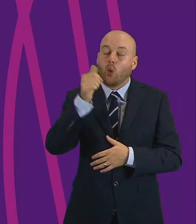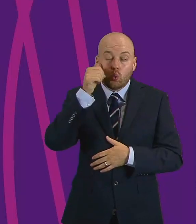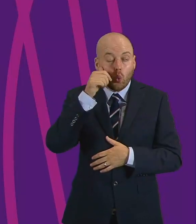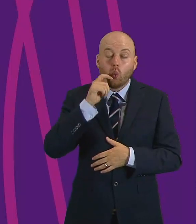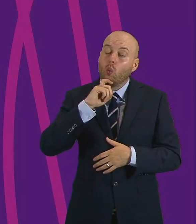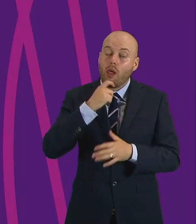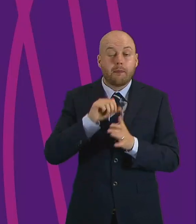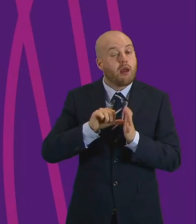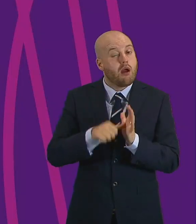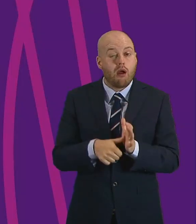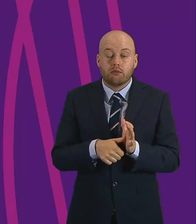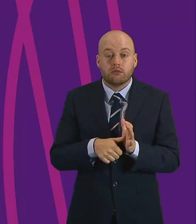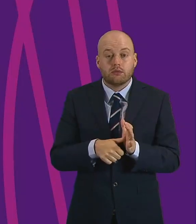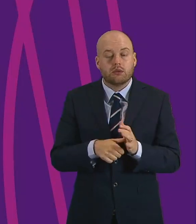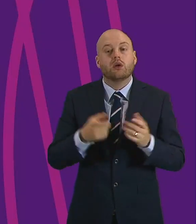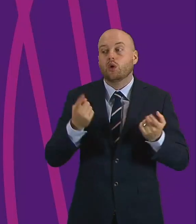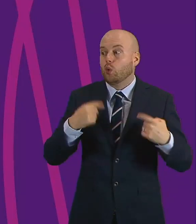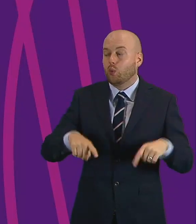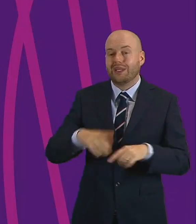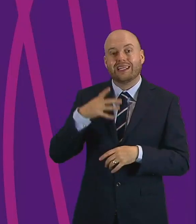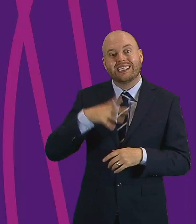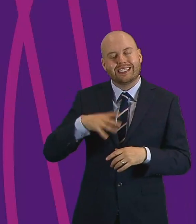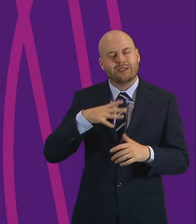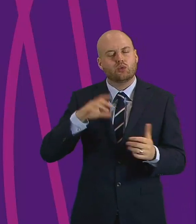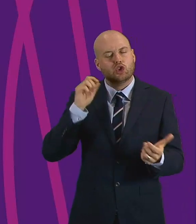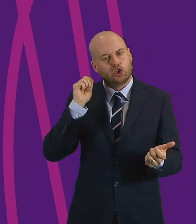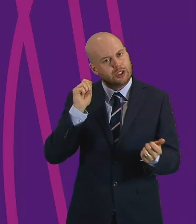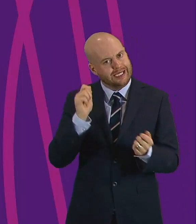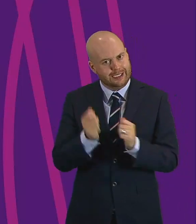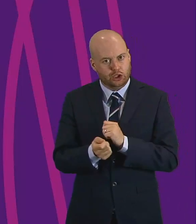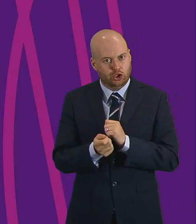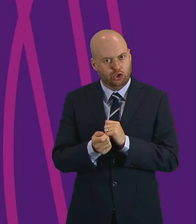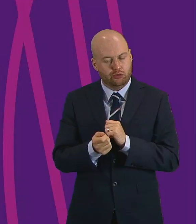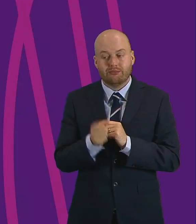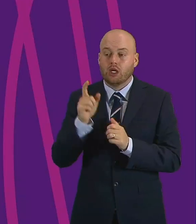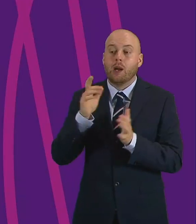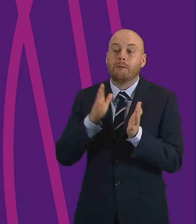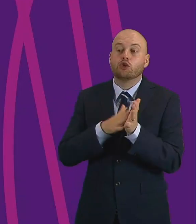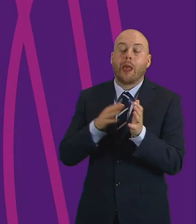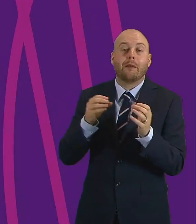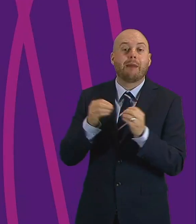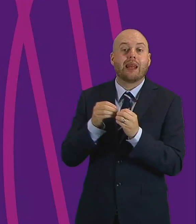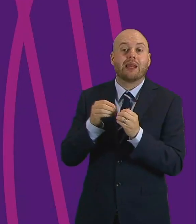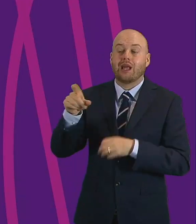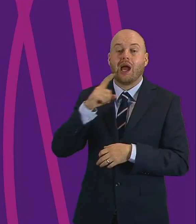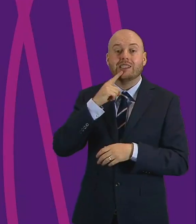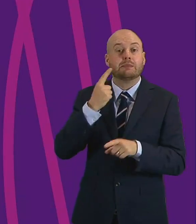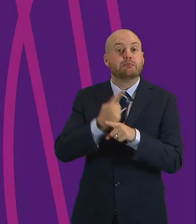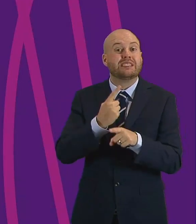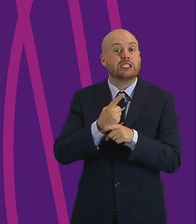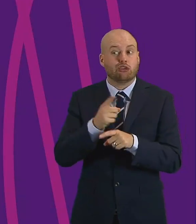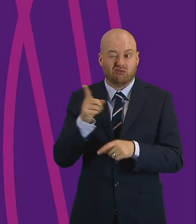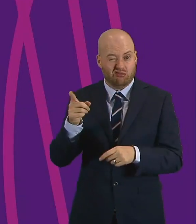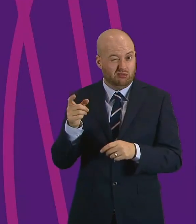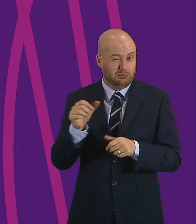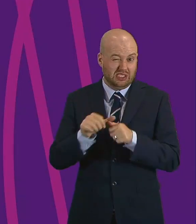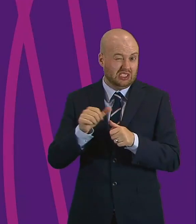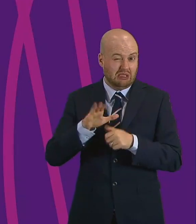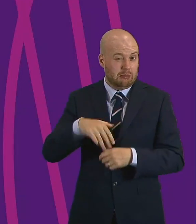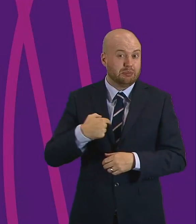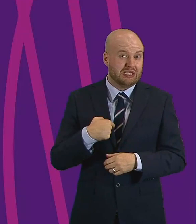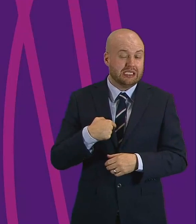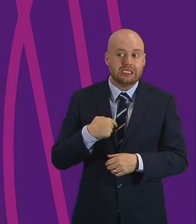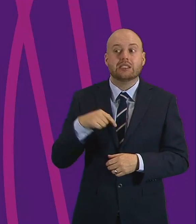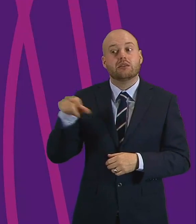unless there is change. And Michelle Ballantyne's speech perhaps made the point better than I will in telling the Chamber